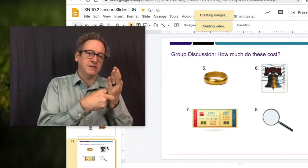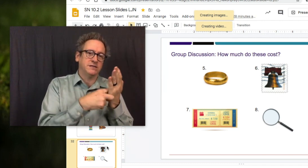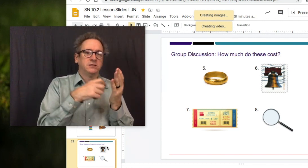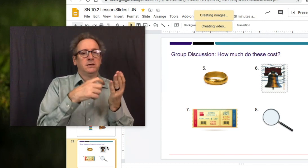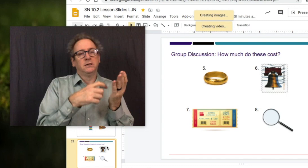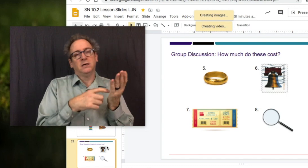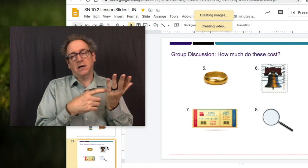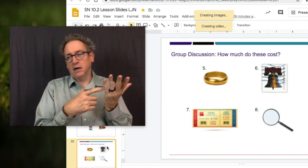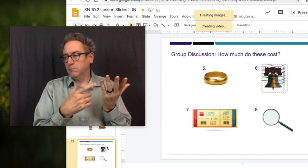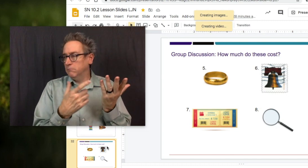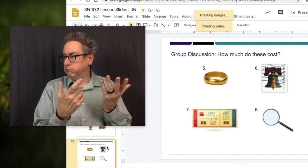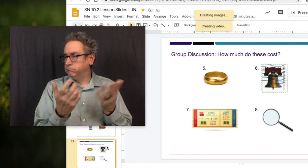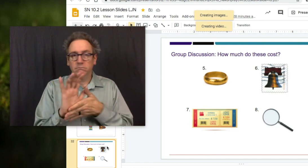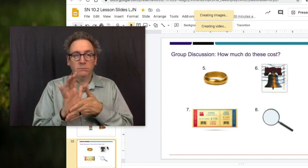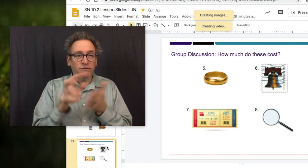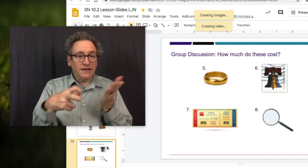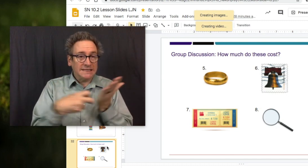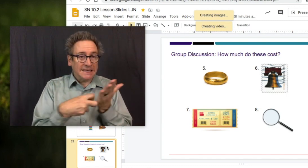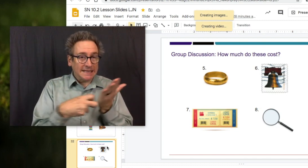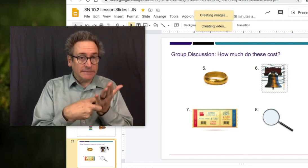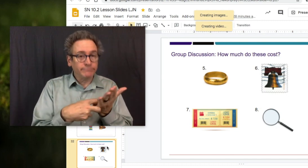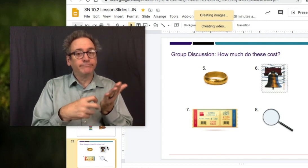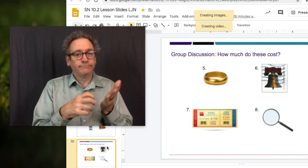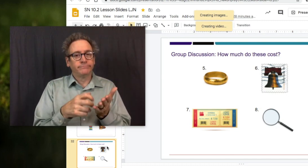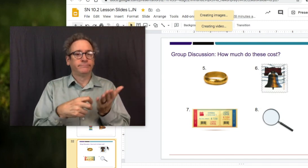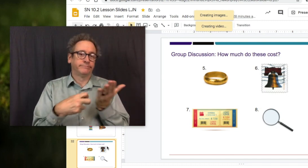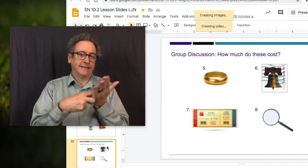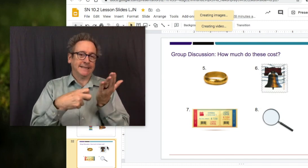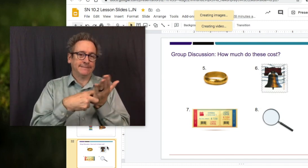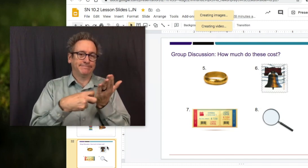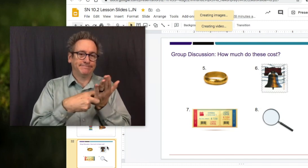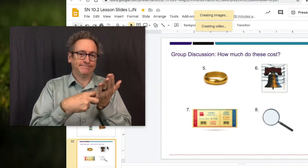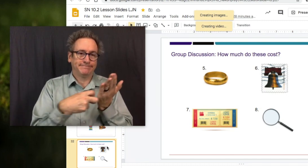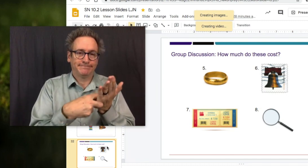the bus, movie ticket.